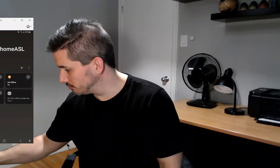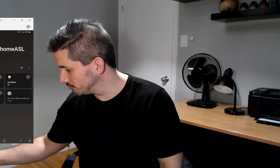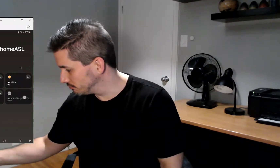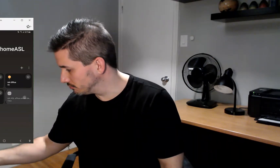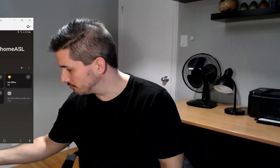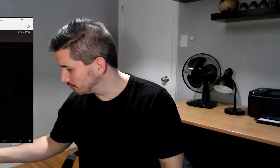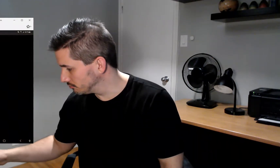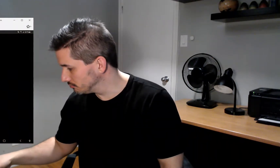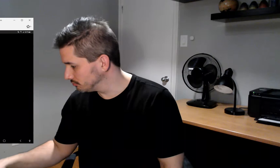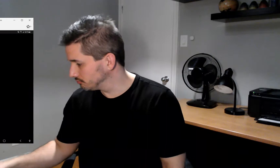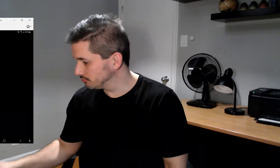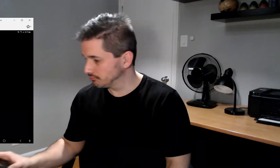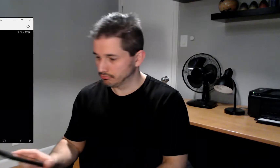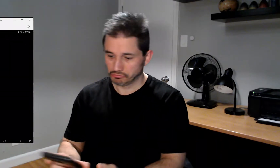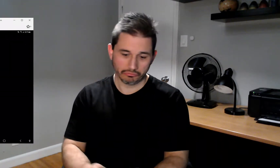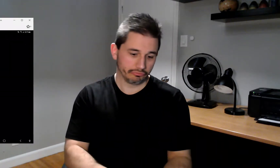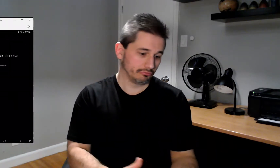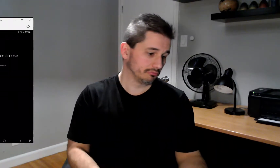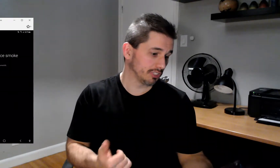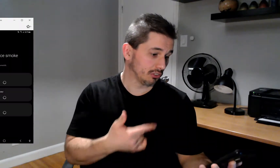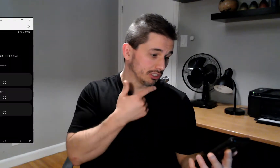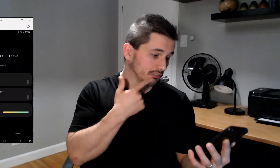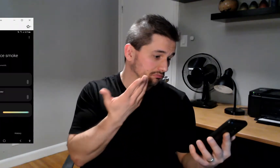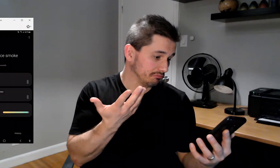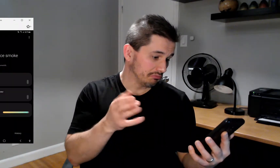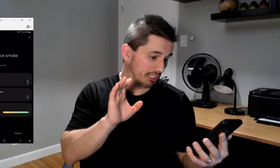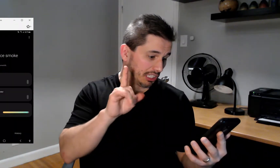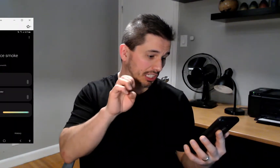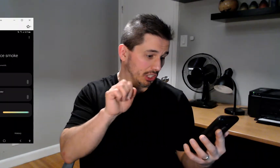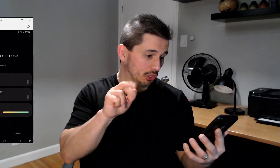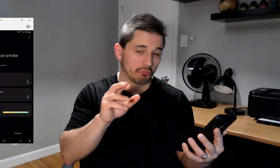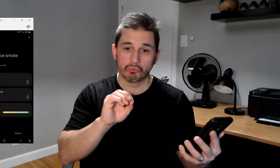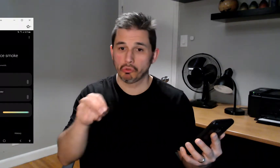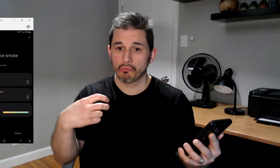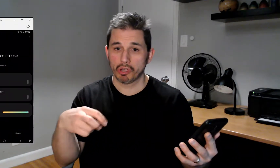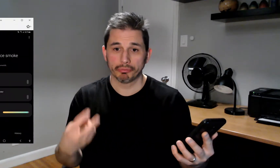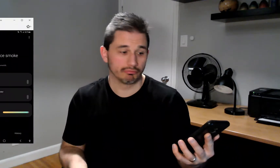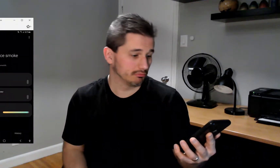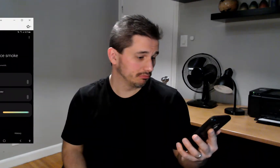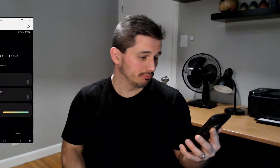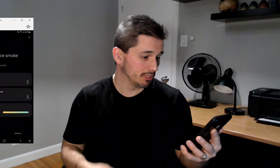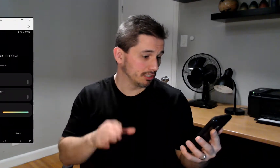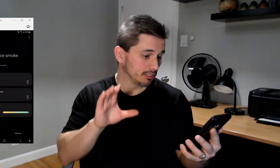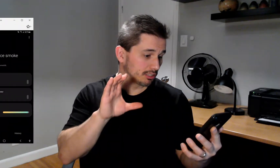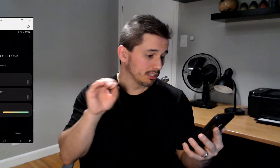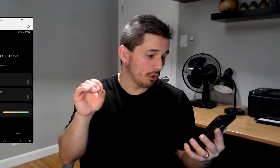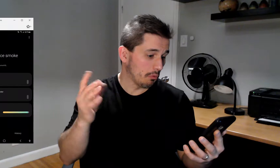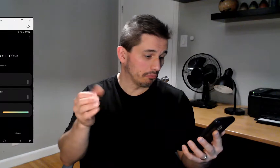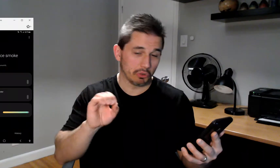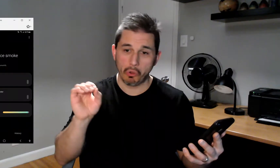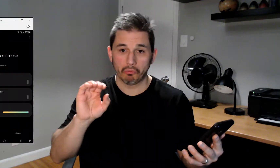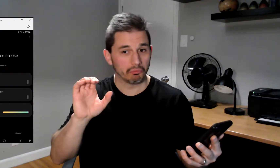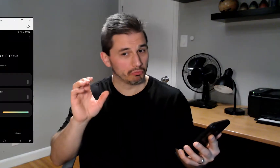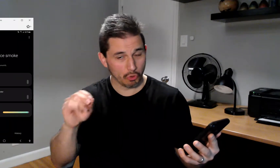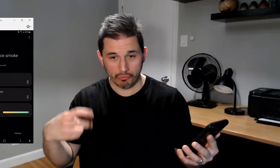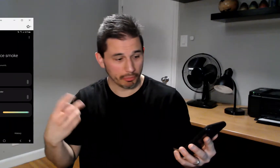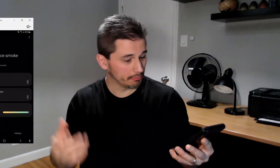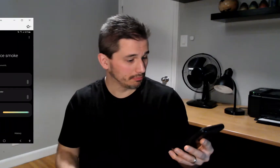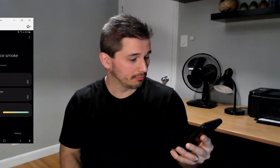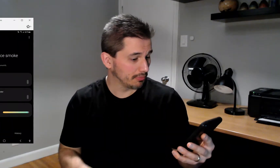it'll perform certain functions. So you could do, as you can see here, it's clear, so no issue